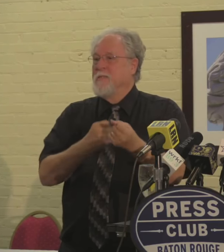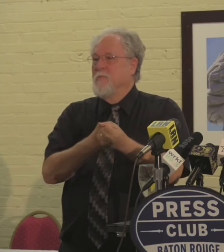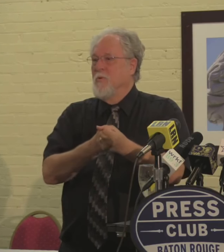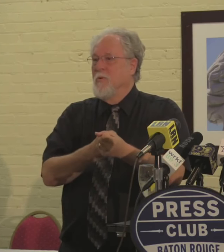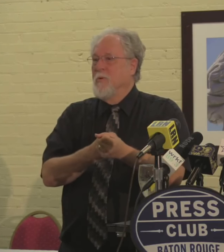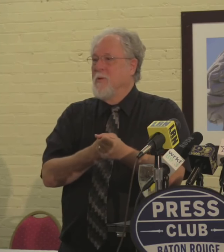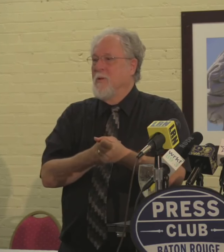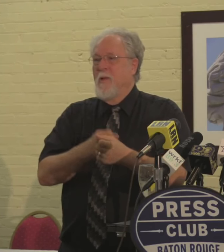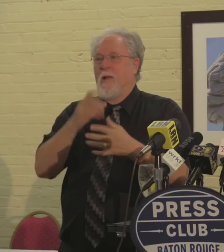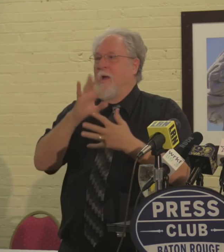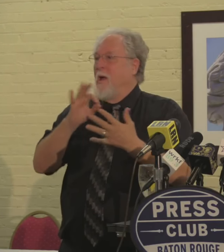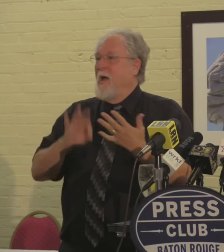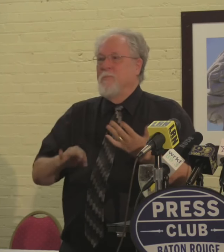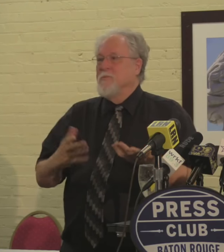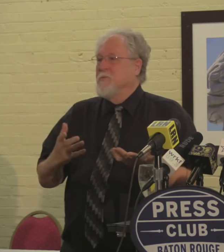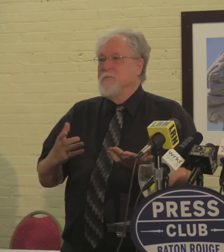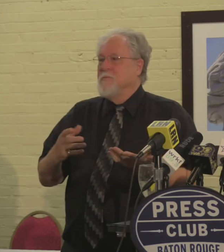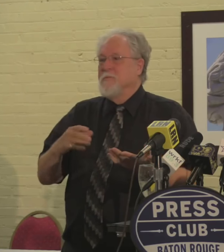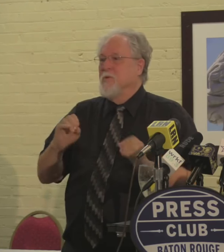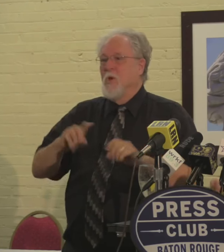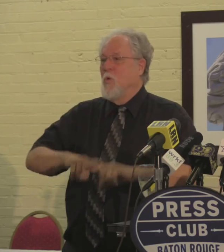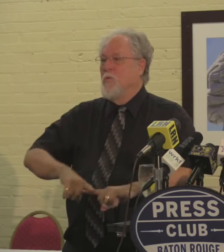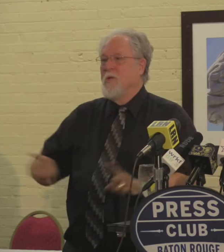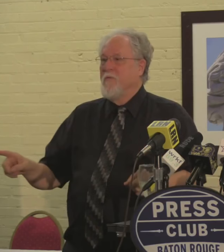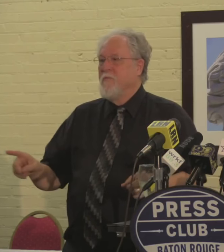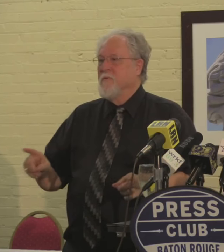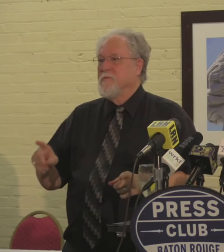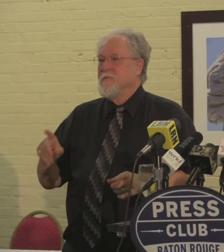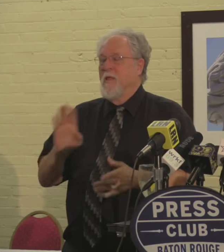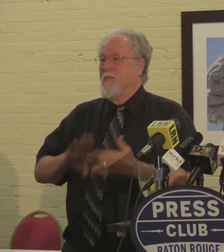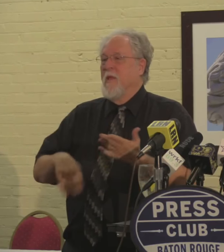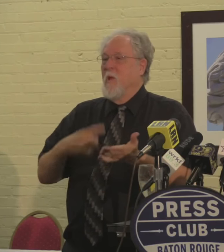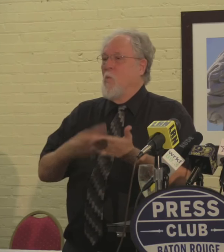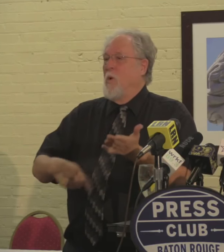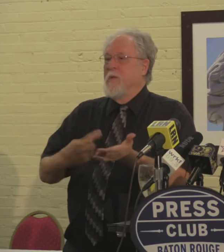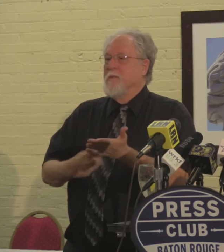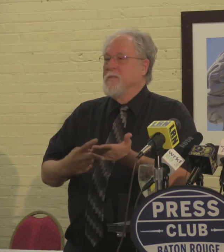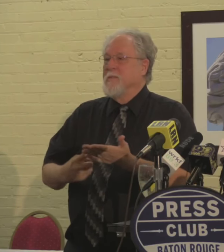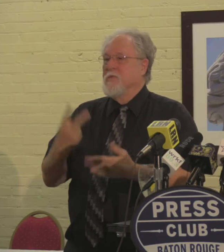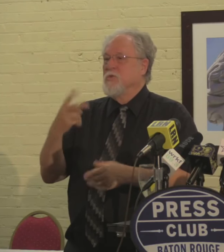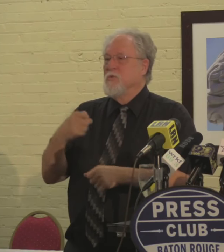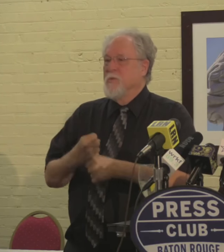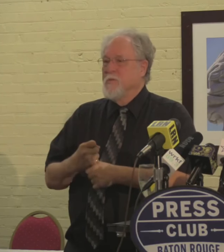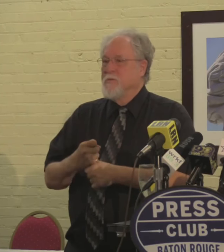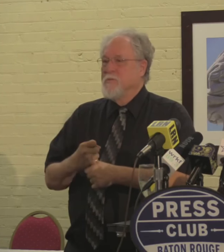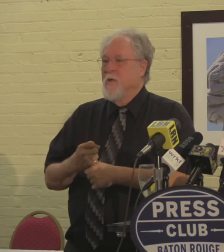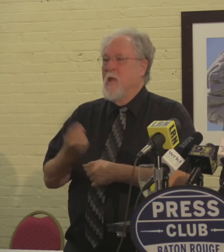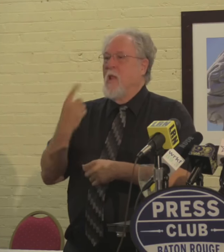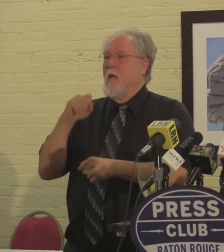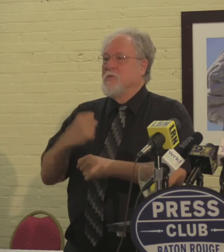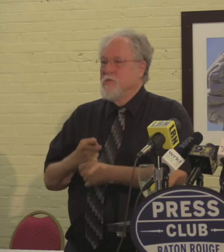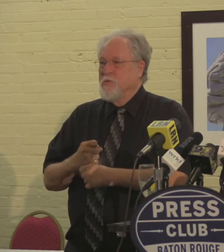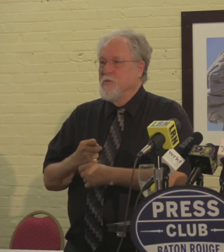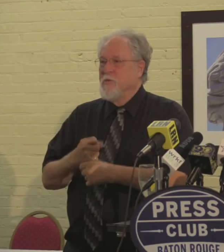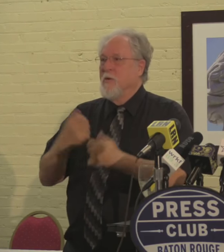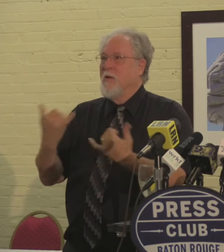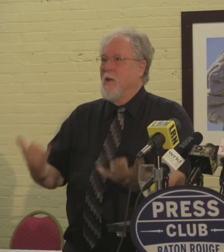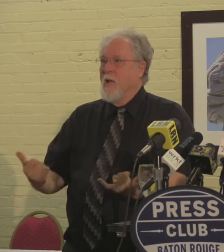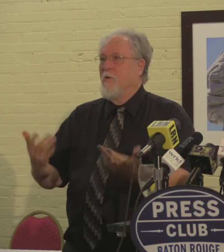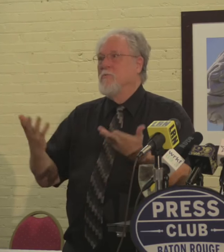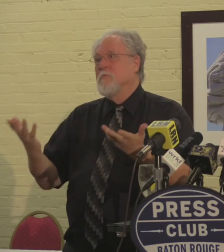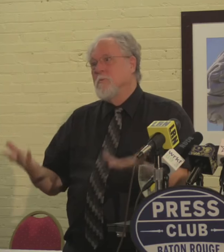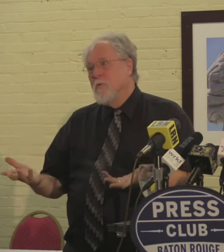And of course, the options aren't different than what we considered 2 years ago, or last year, or now. And